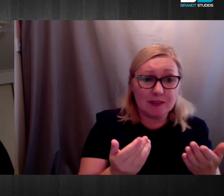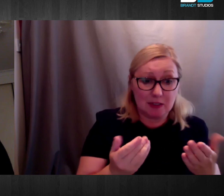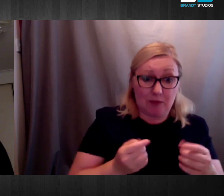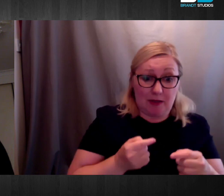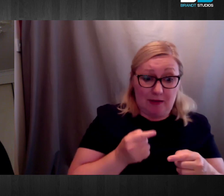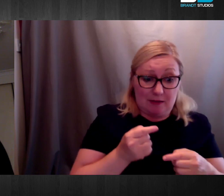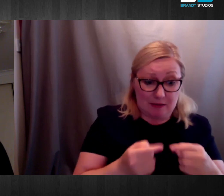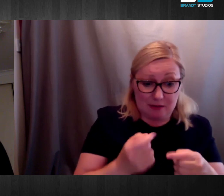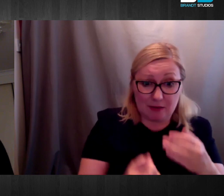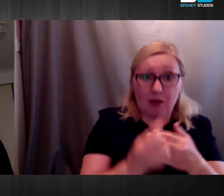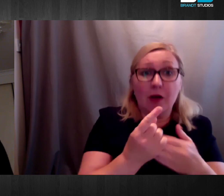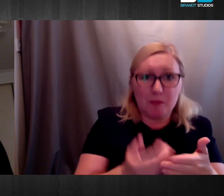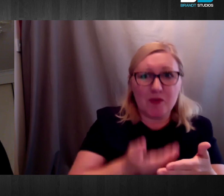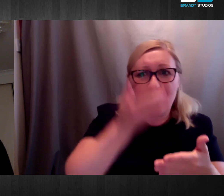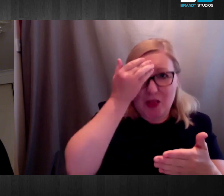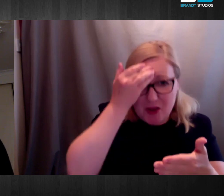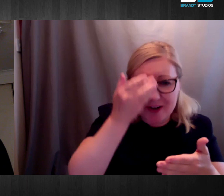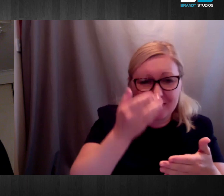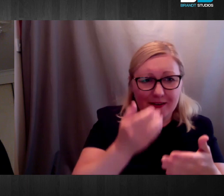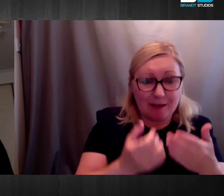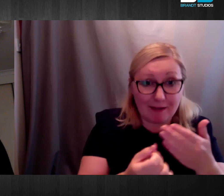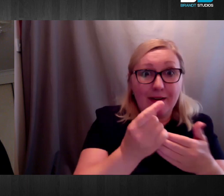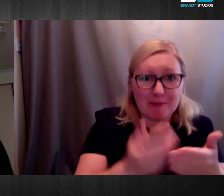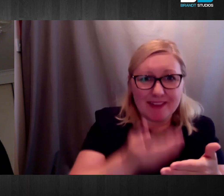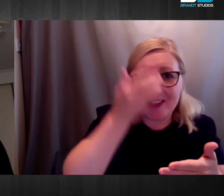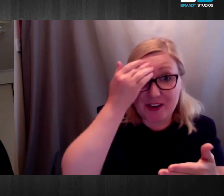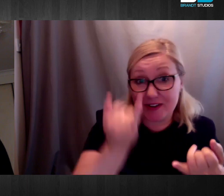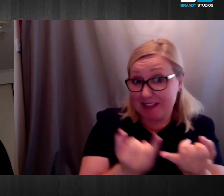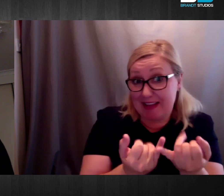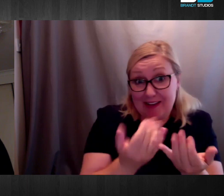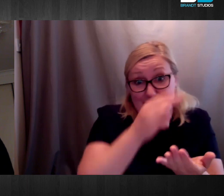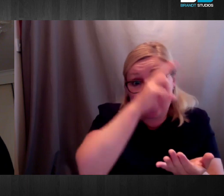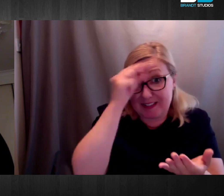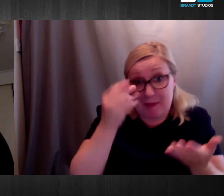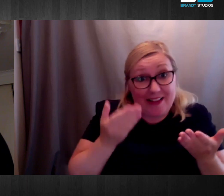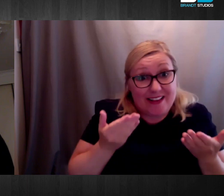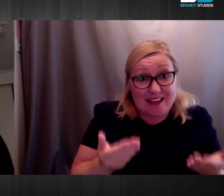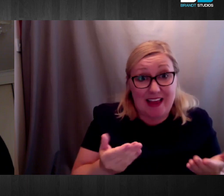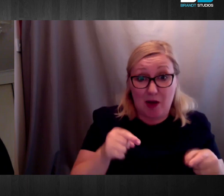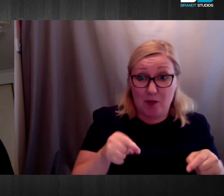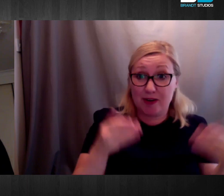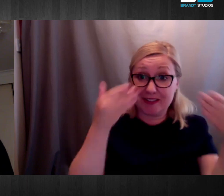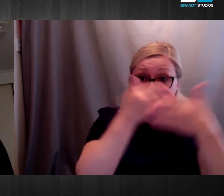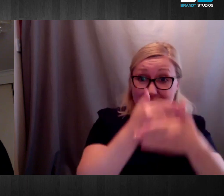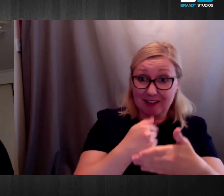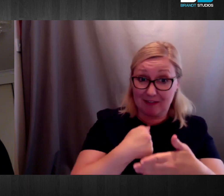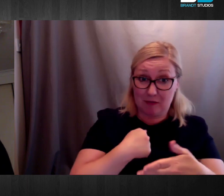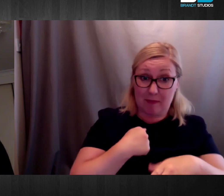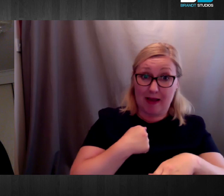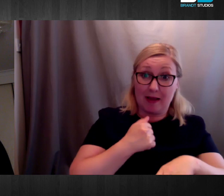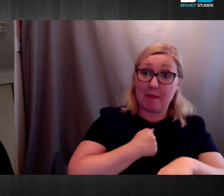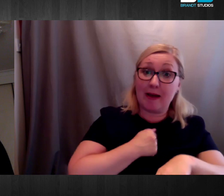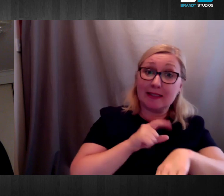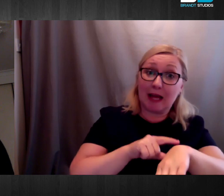talking to you at the other side of the world. So again, a new experience for me, and it's just a matter of, you know, having